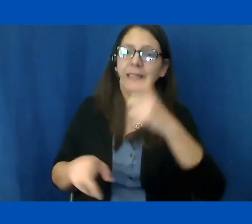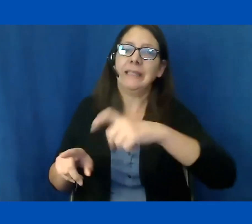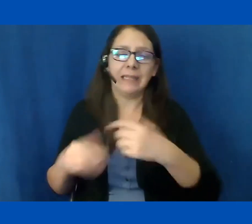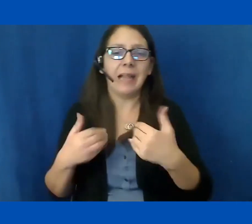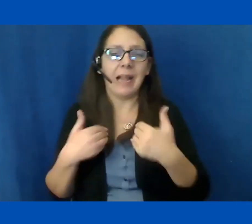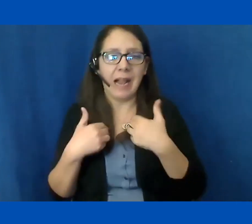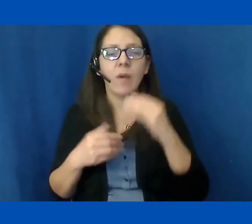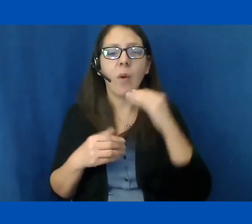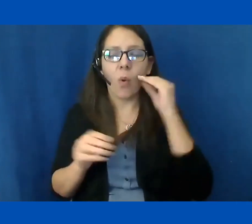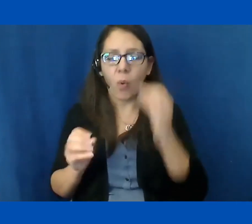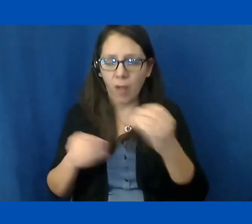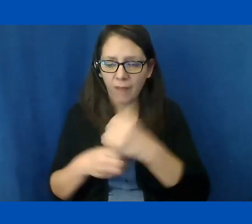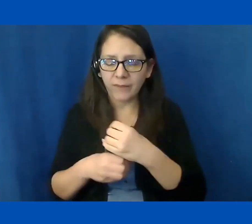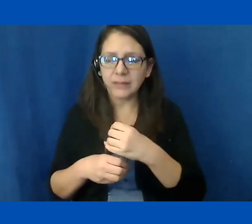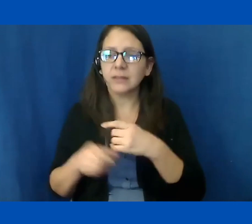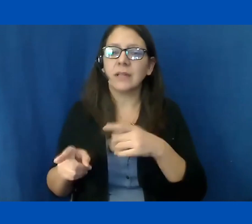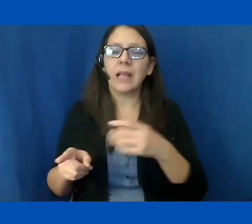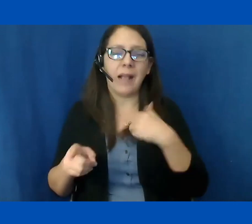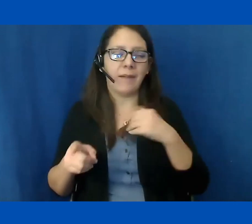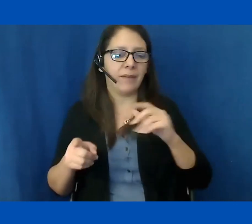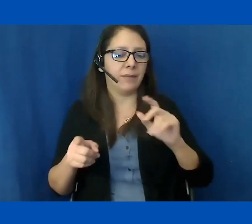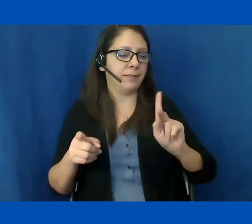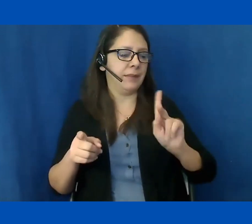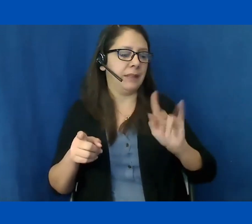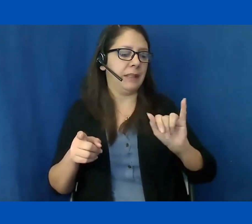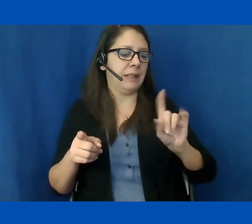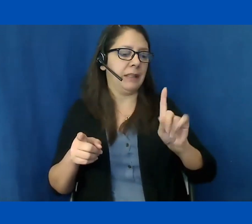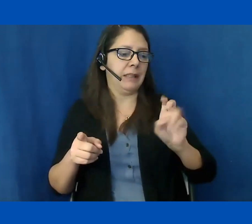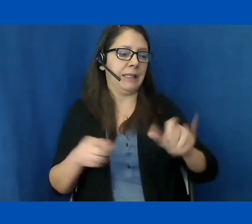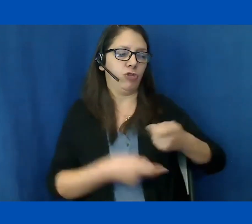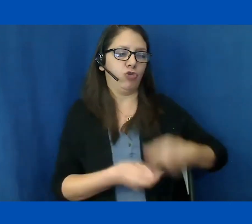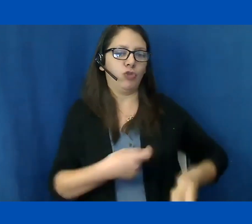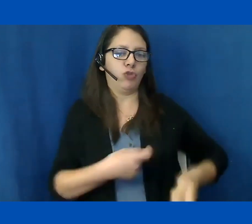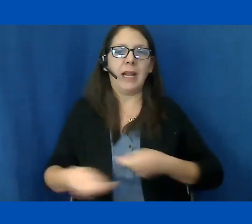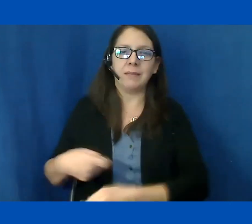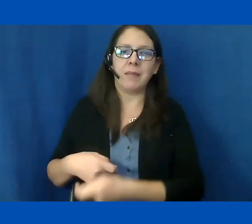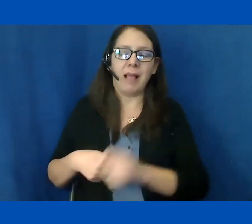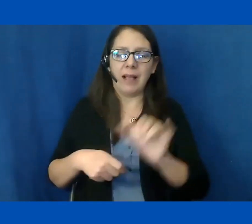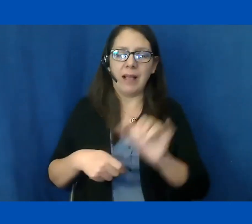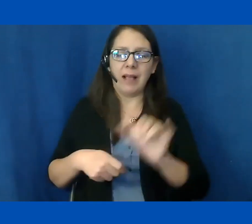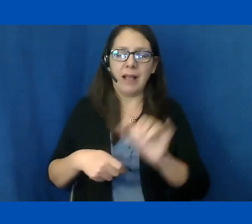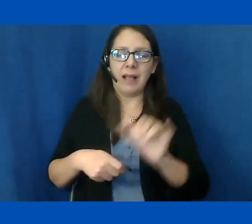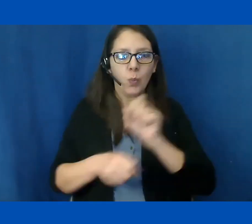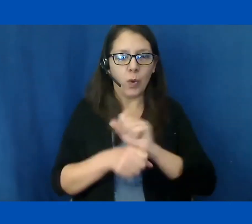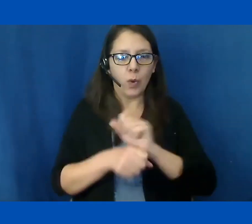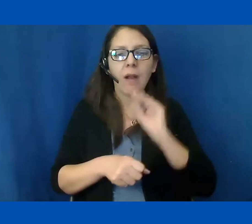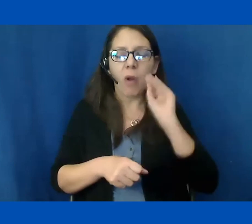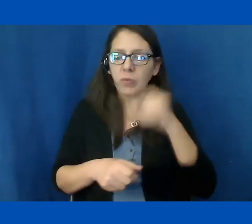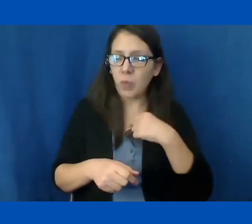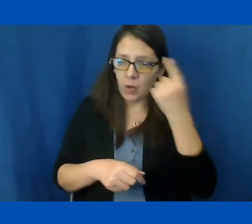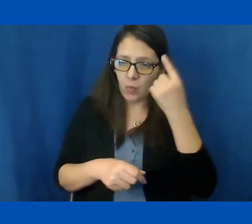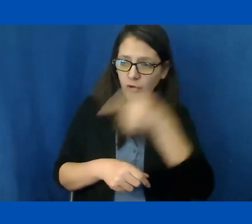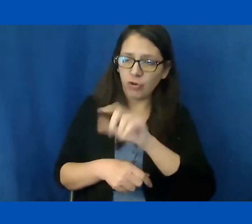kidney transplants and everything, and he could also have his work office. So I just wondered if you'd ever talk to them. That's